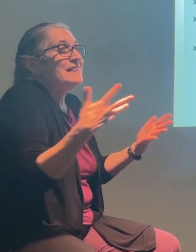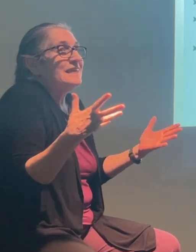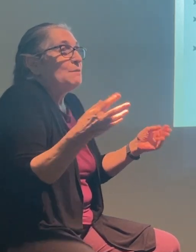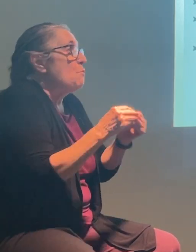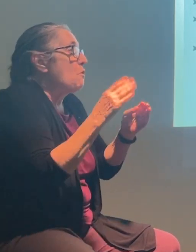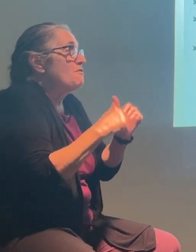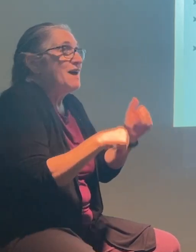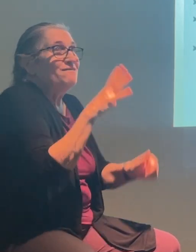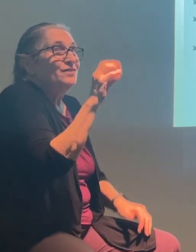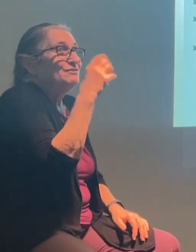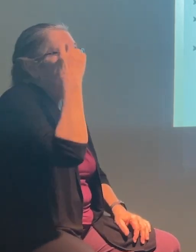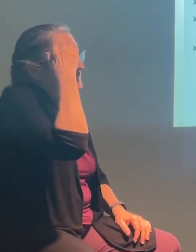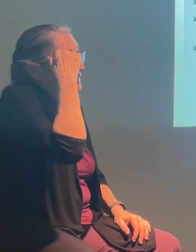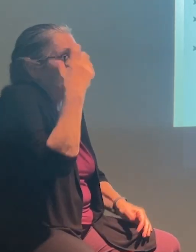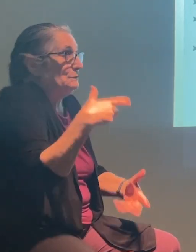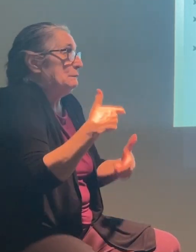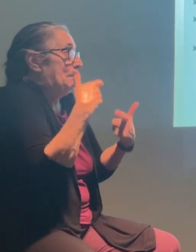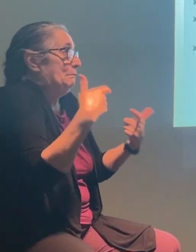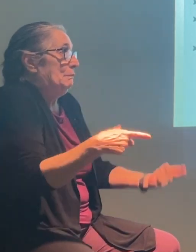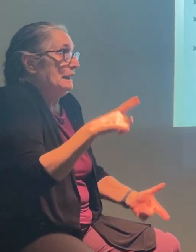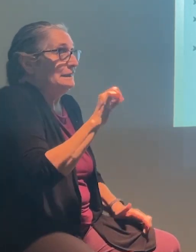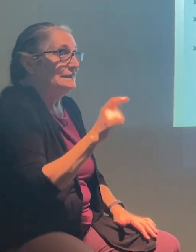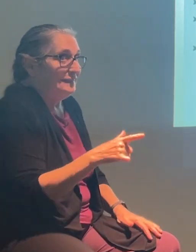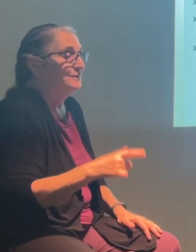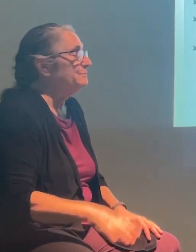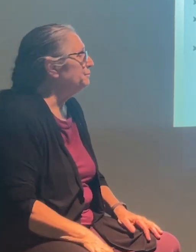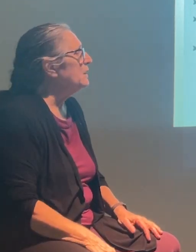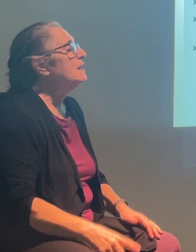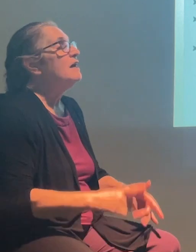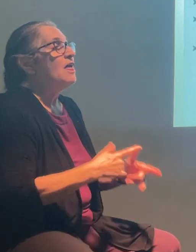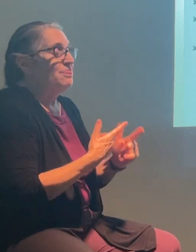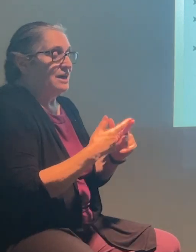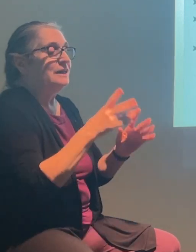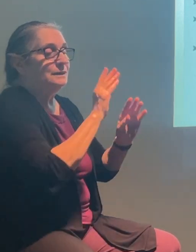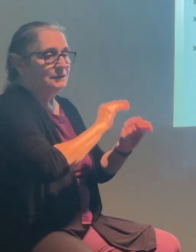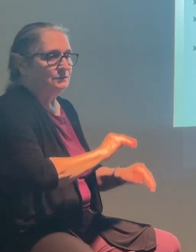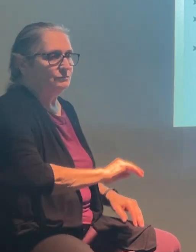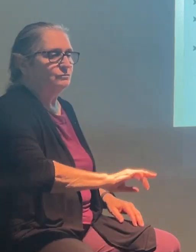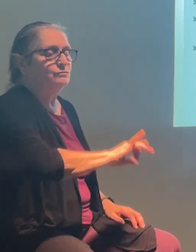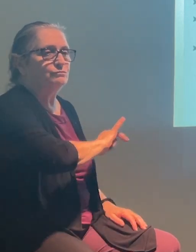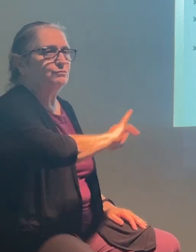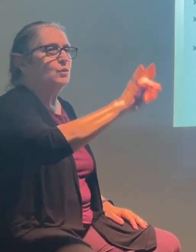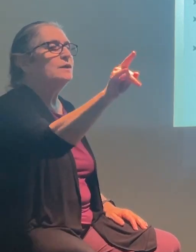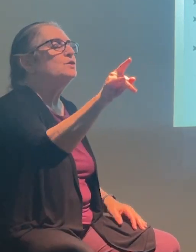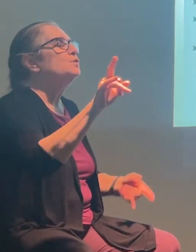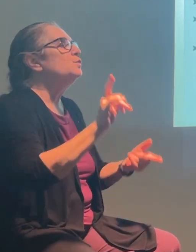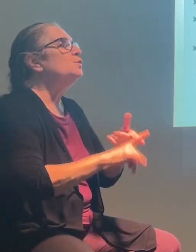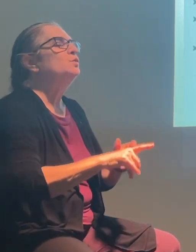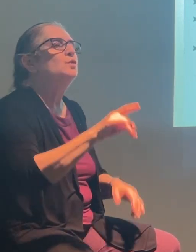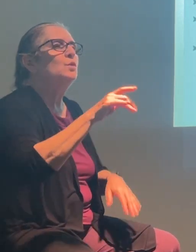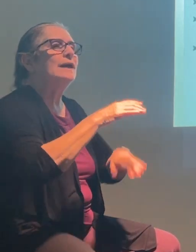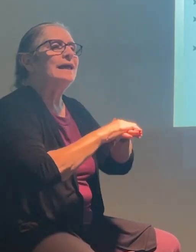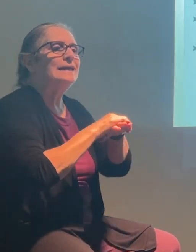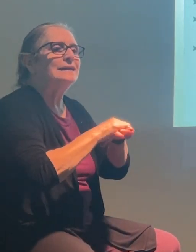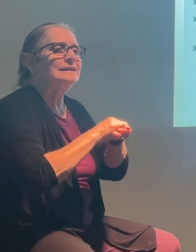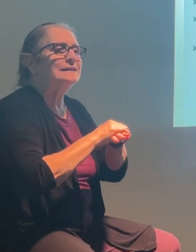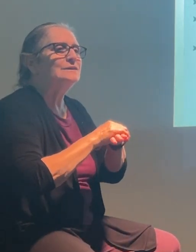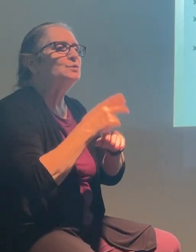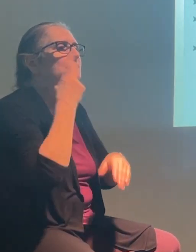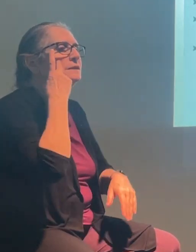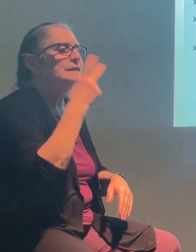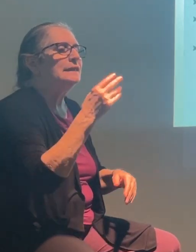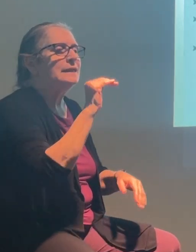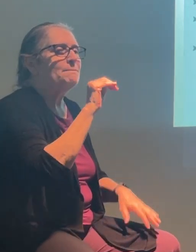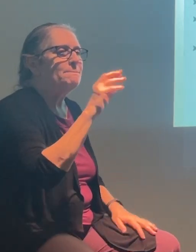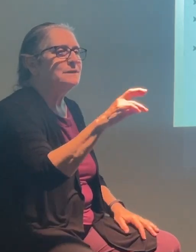big deal. And then he left for England to see Mr. White, who had started a photography school. So we're not